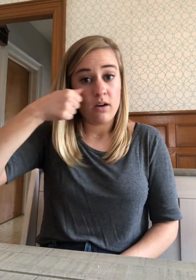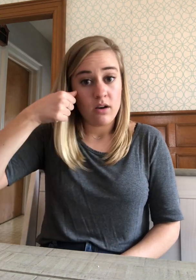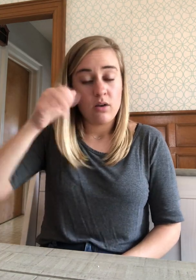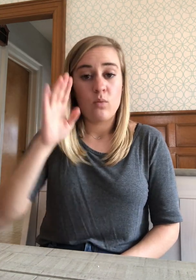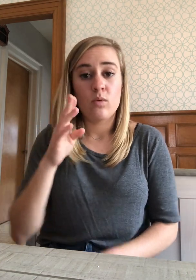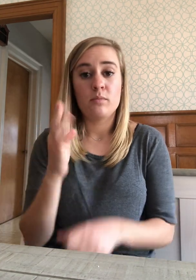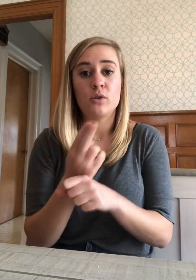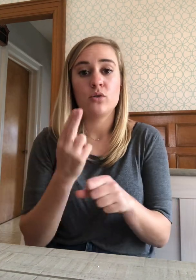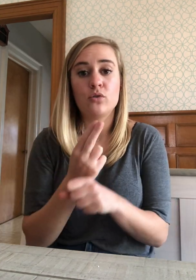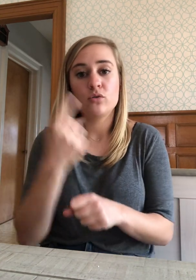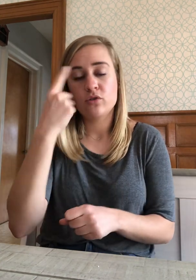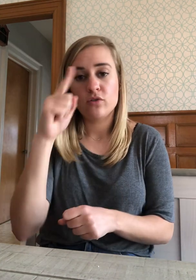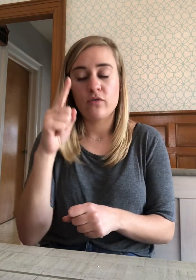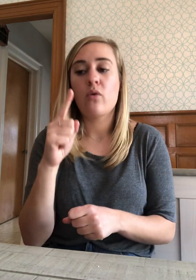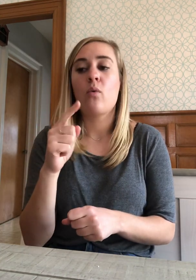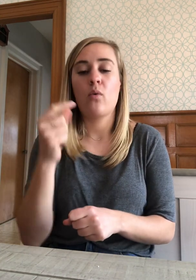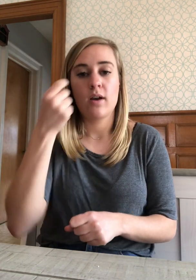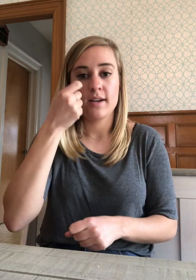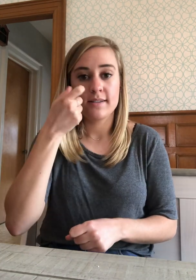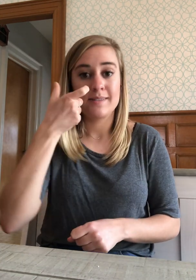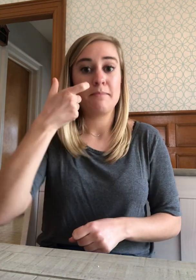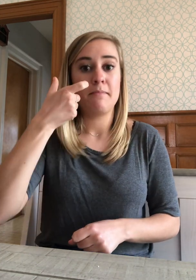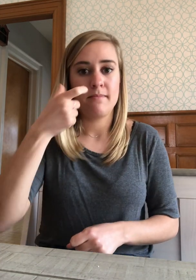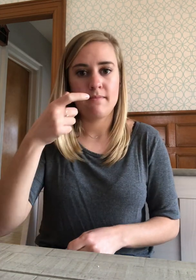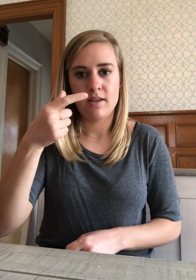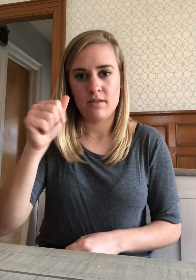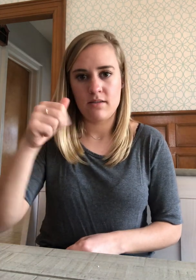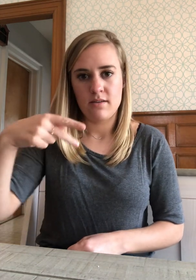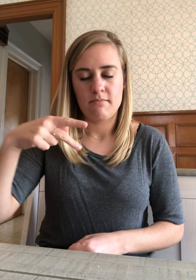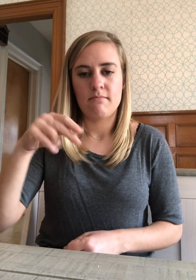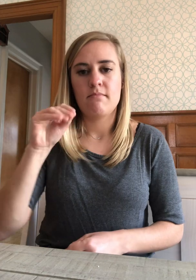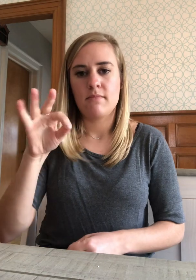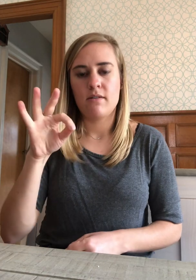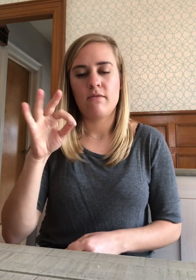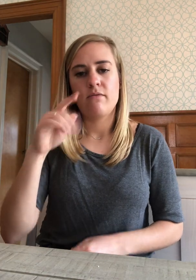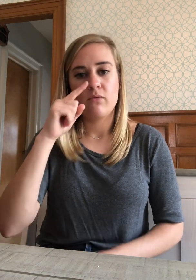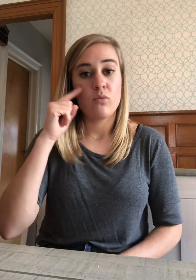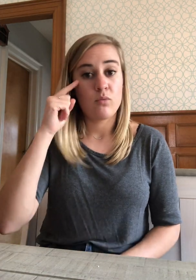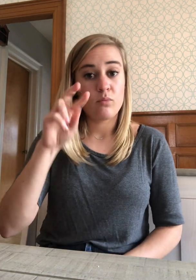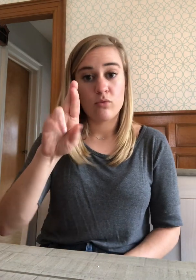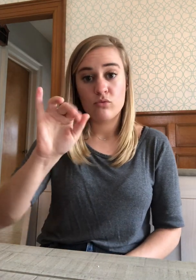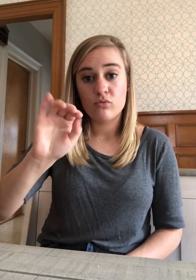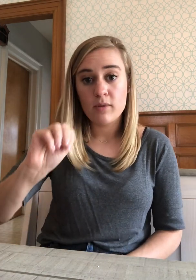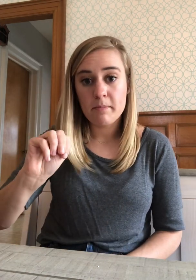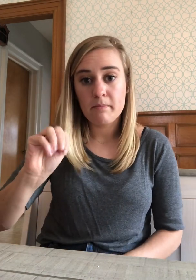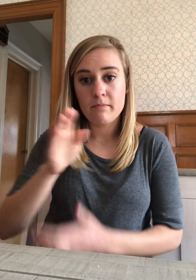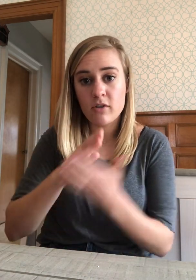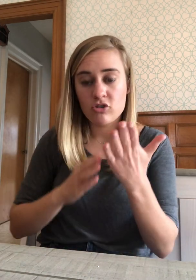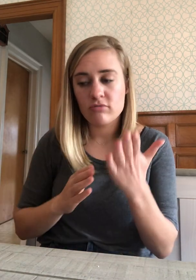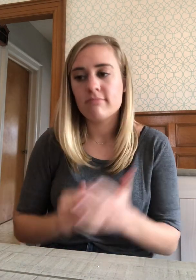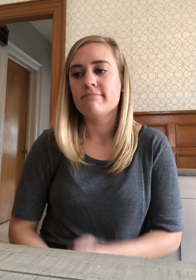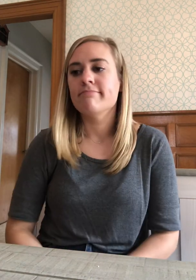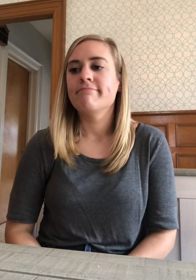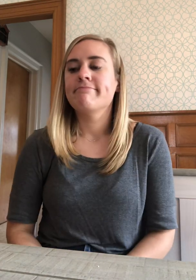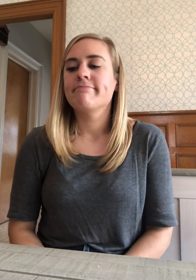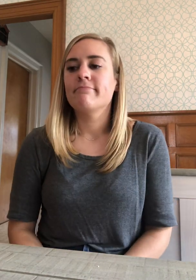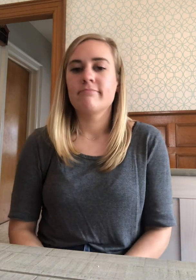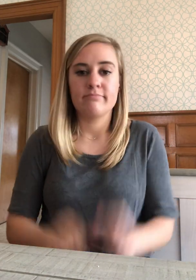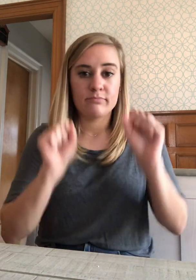to span the gap of the fracture of the orbital rim. And we can see that move under direct